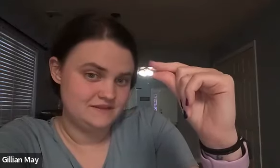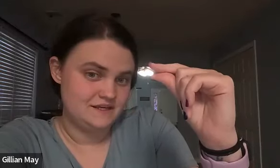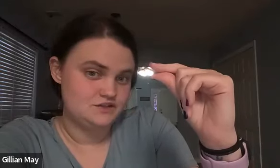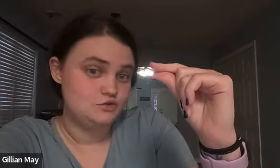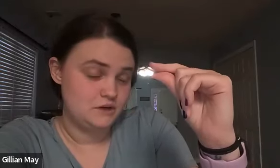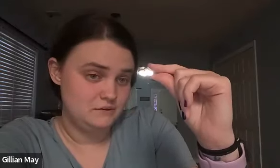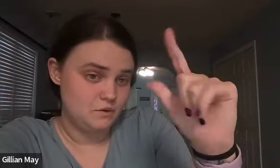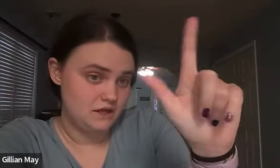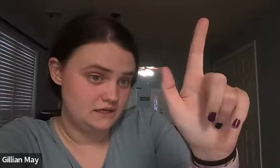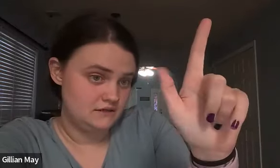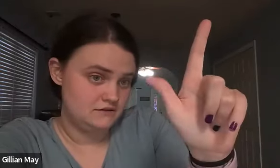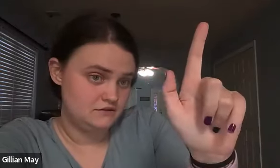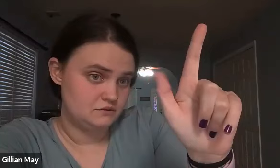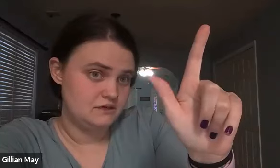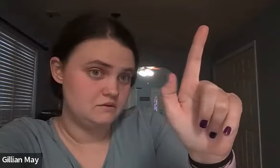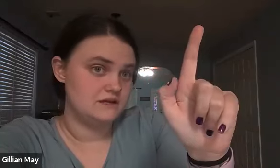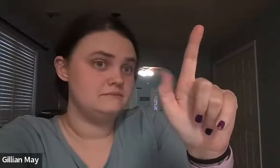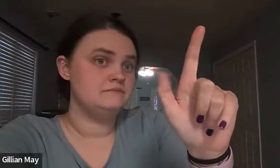Then 21, 21.